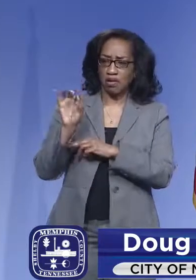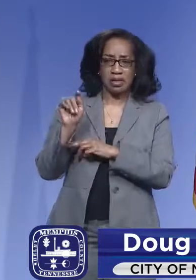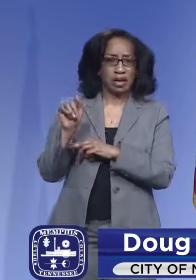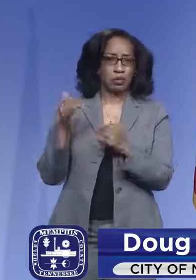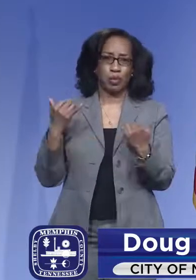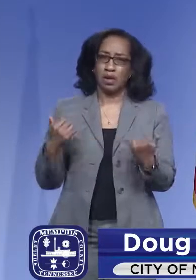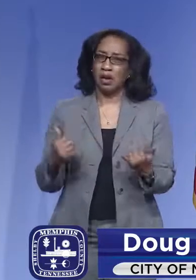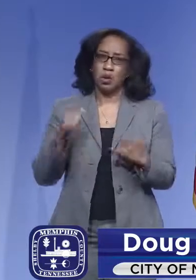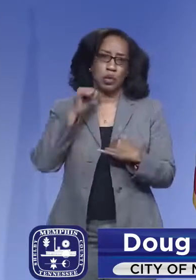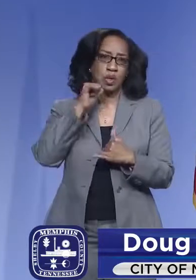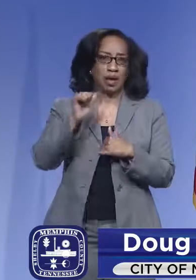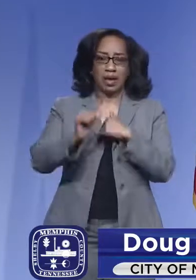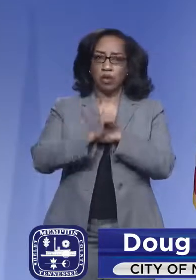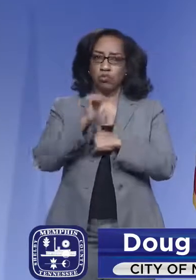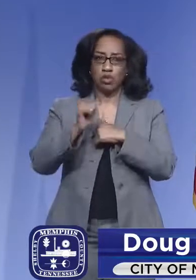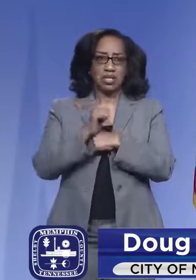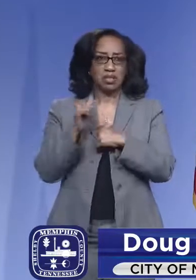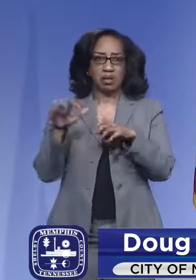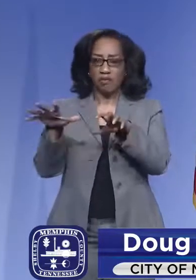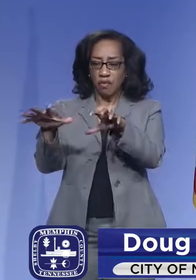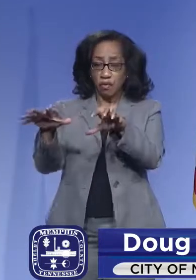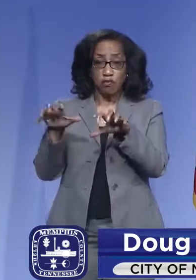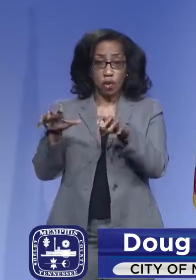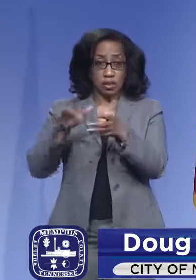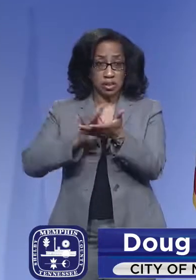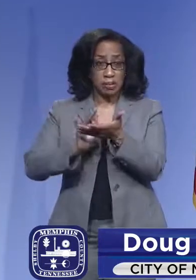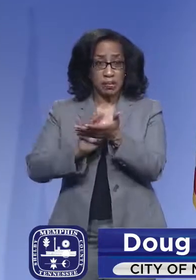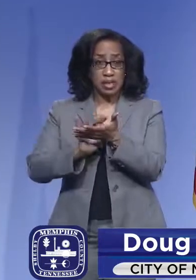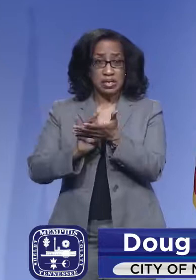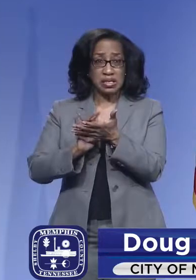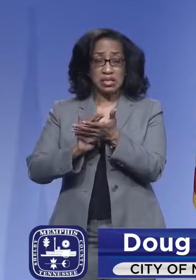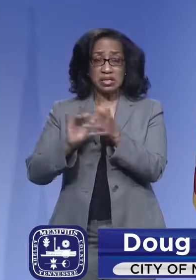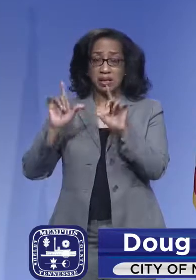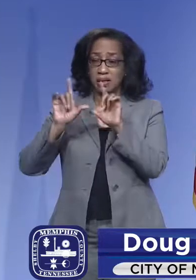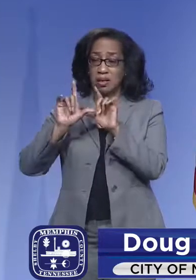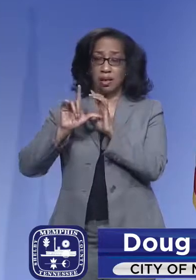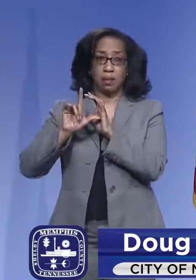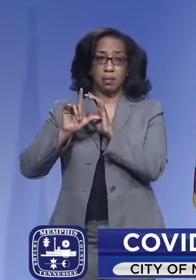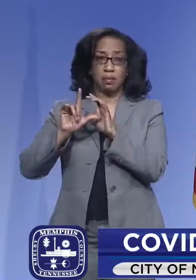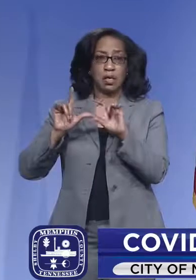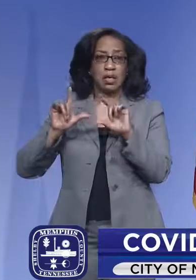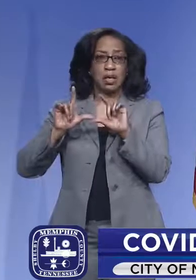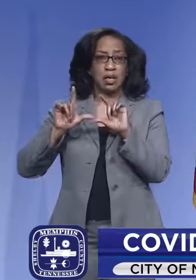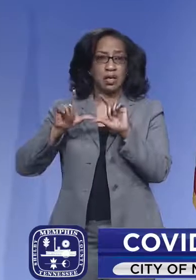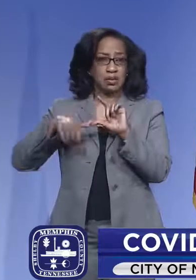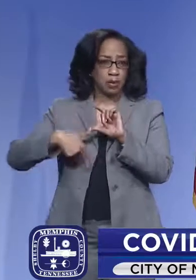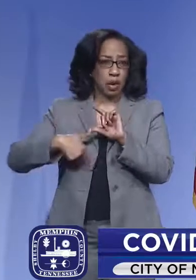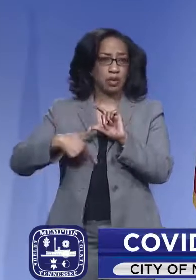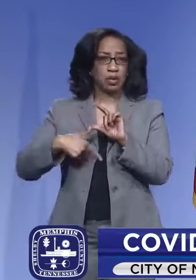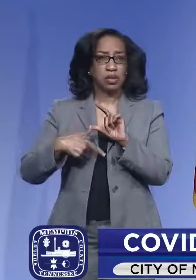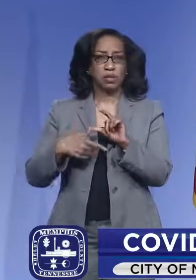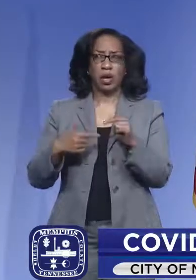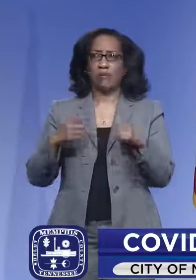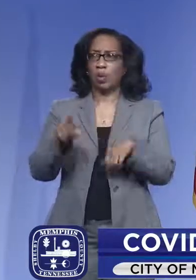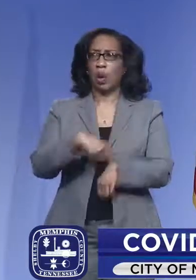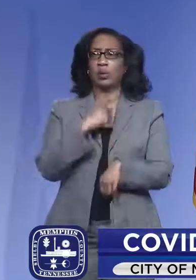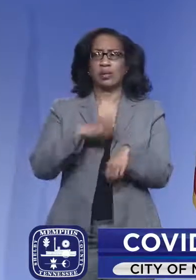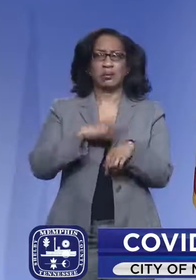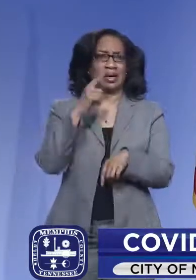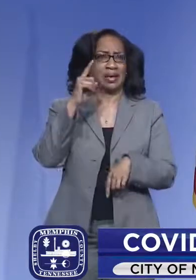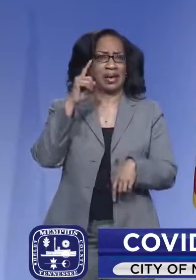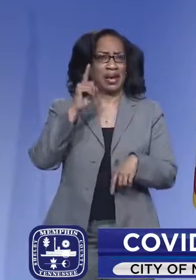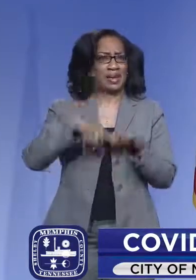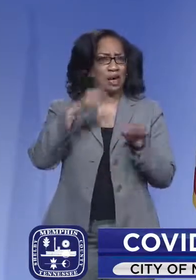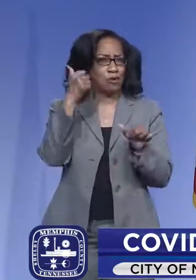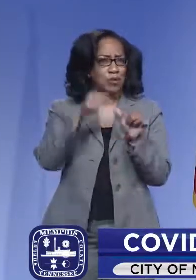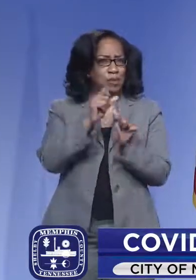anytime in the near future of frozen doses reaching their expiration date, because that's a relatively long window. I can't remember off the top of my head what that is,